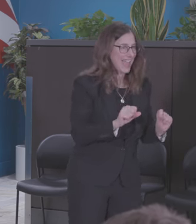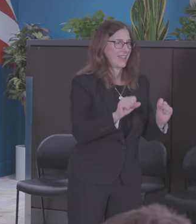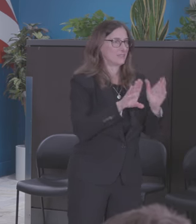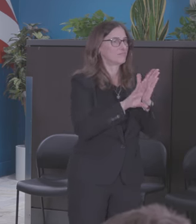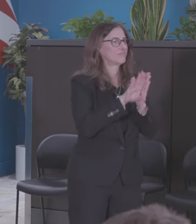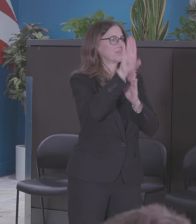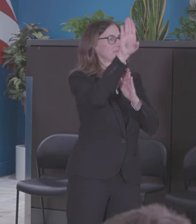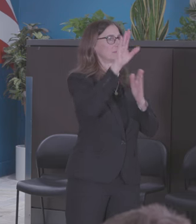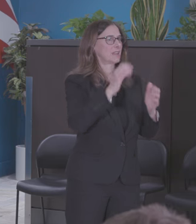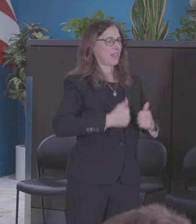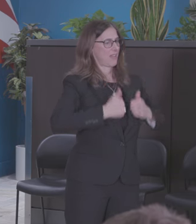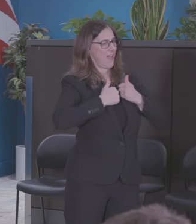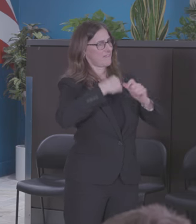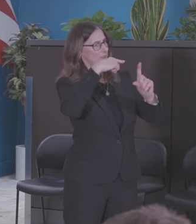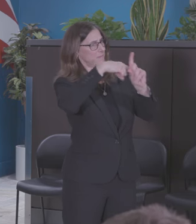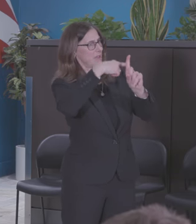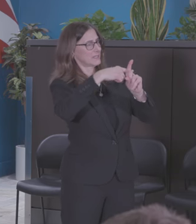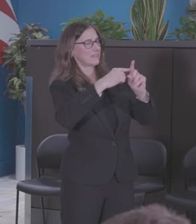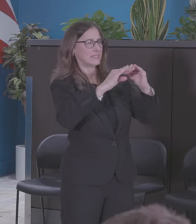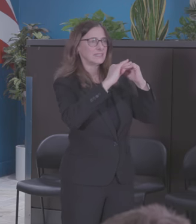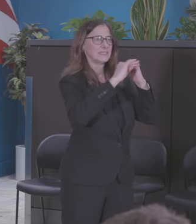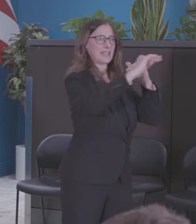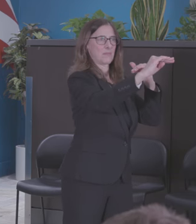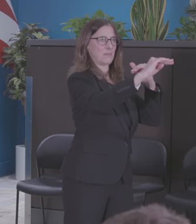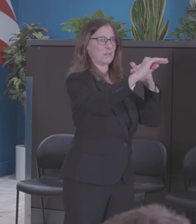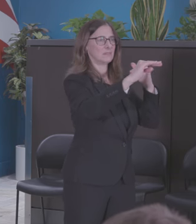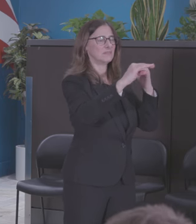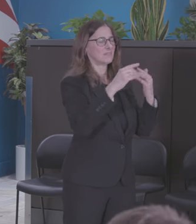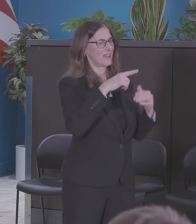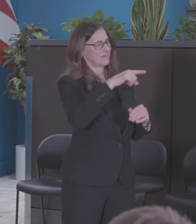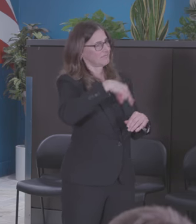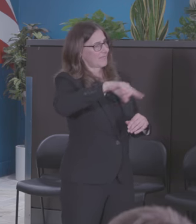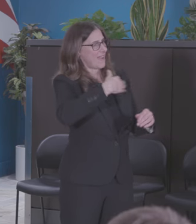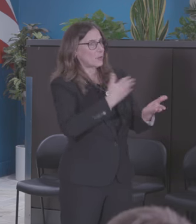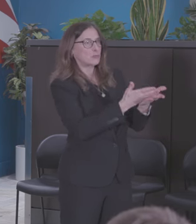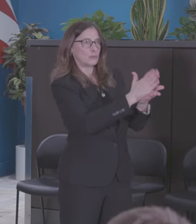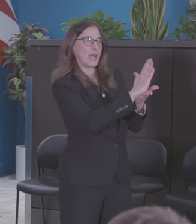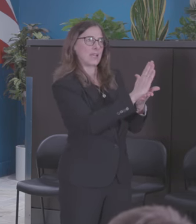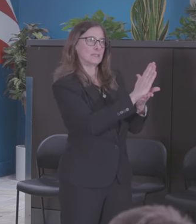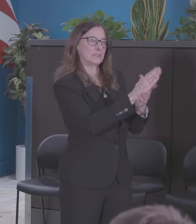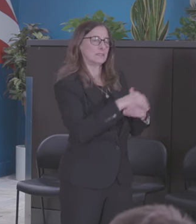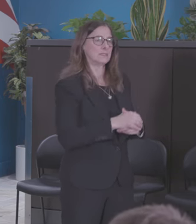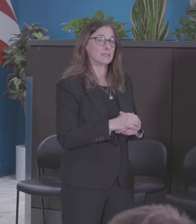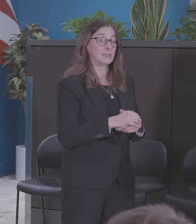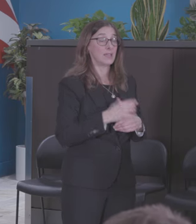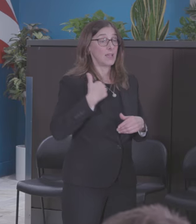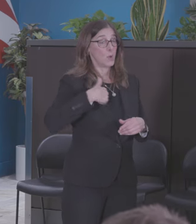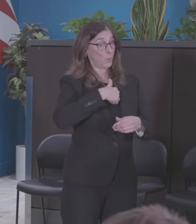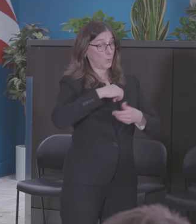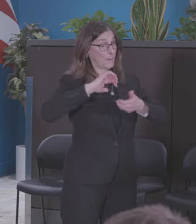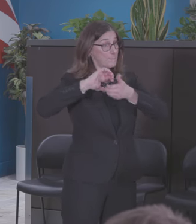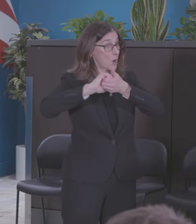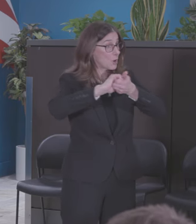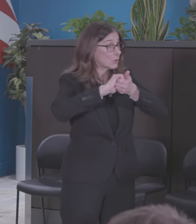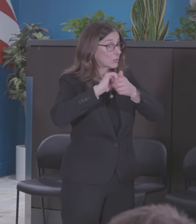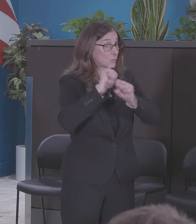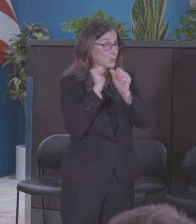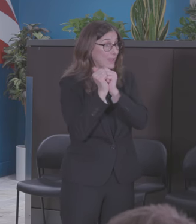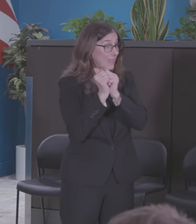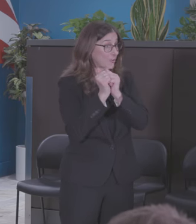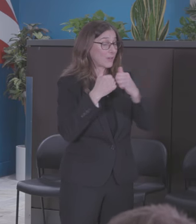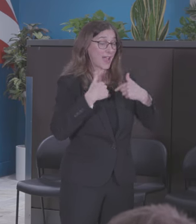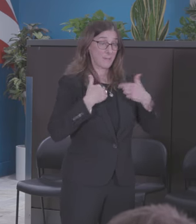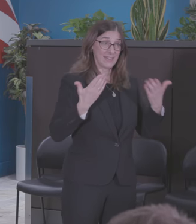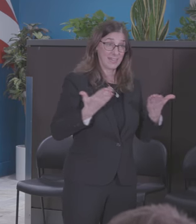stability that they deserve and that we all benefit from. We are proud to be partners in this work at the city level. I'm joined here